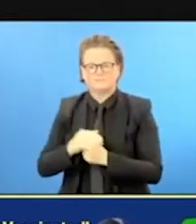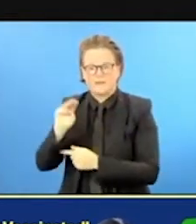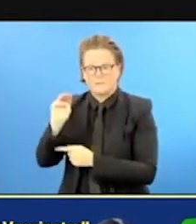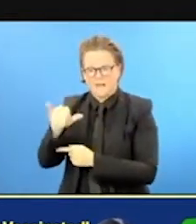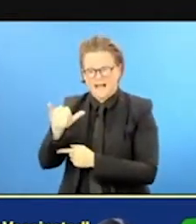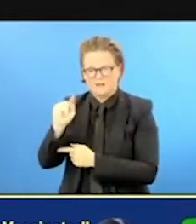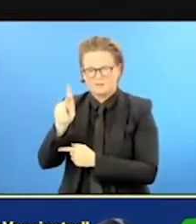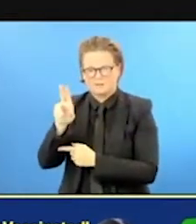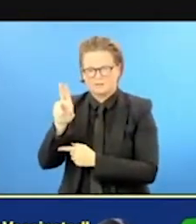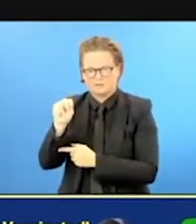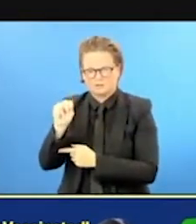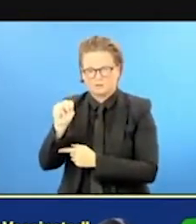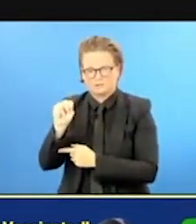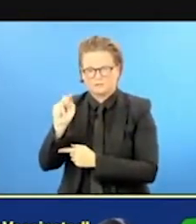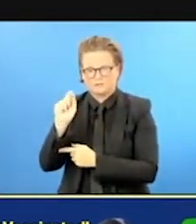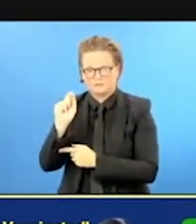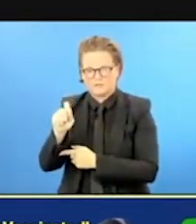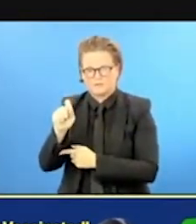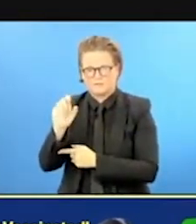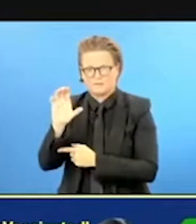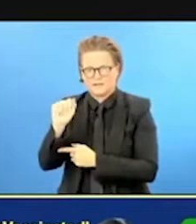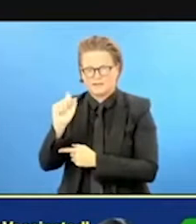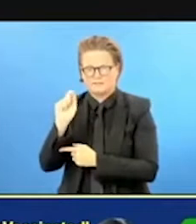myturn.calca.gov, as well as